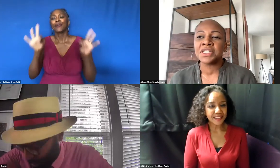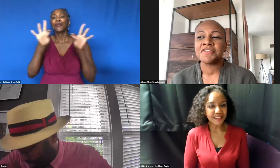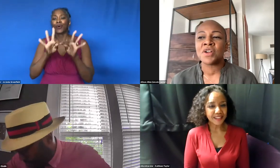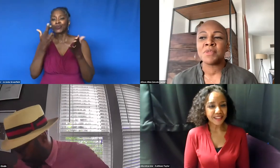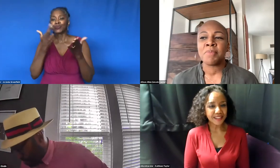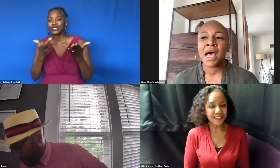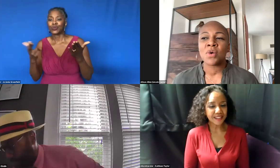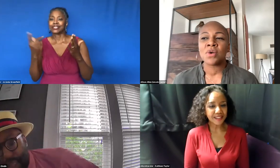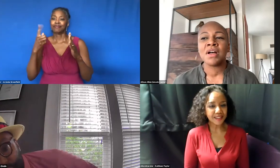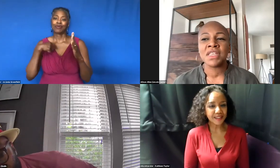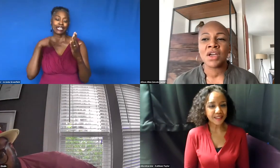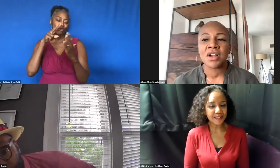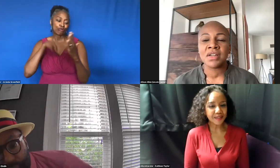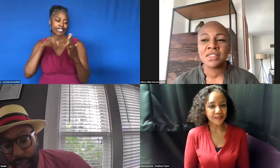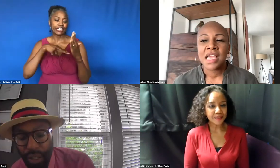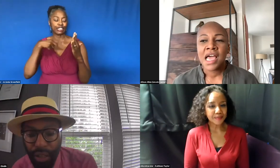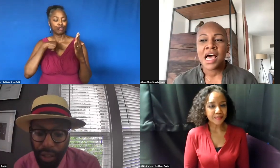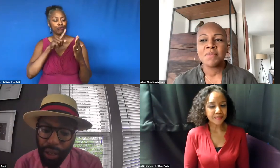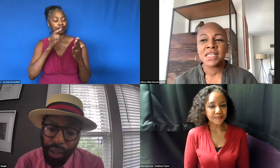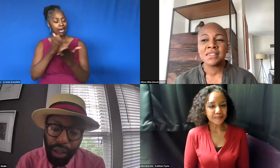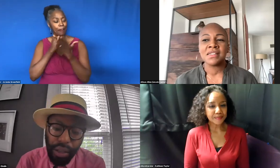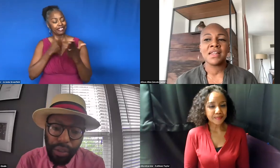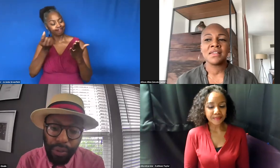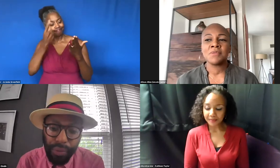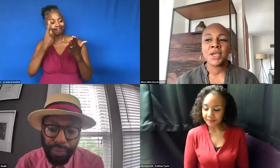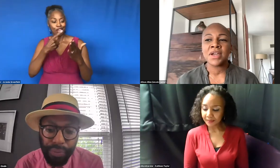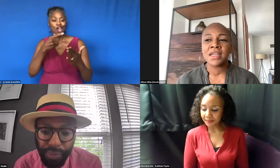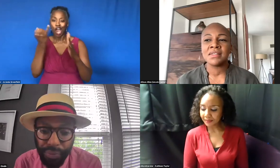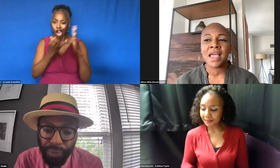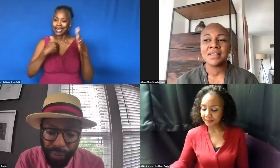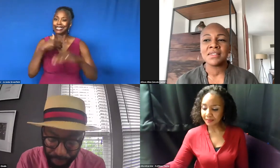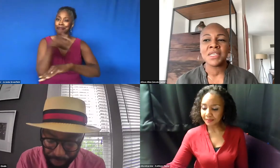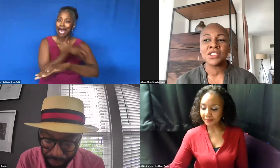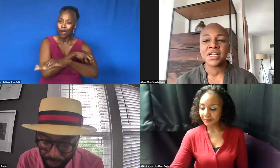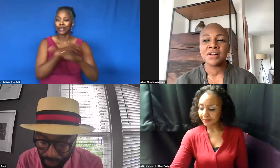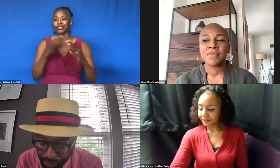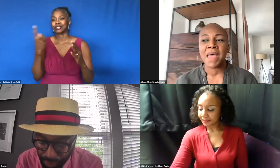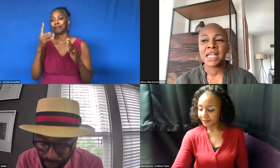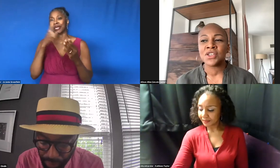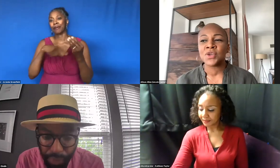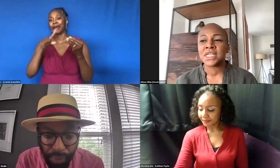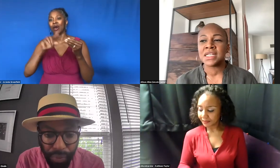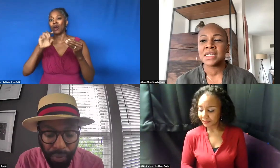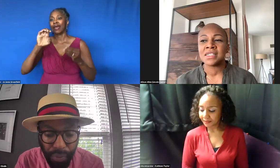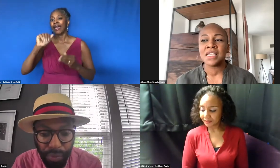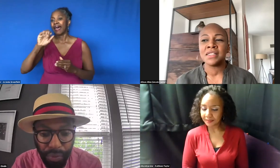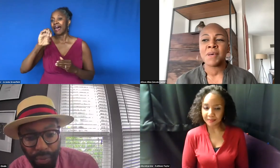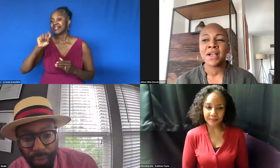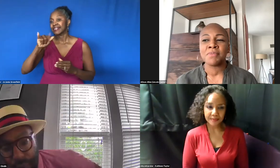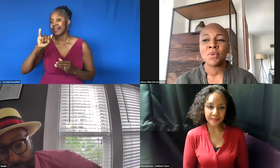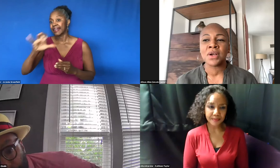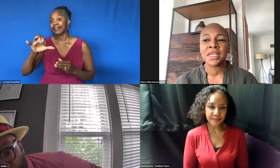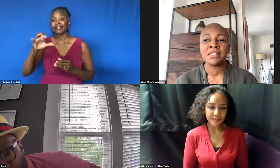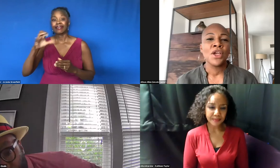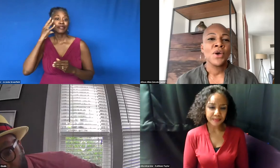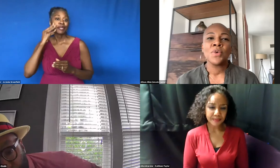read to reaffirm the power of the art? The aesthetic experience as an administrator. Maxine Green has